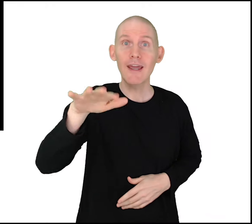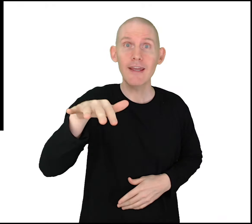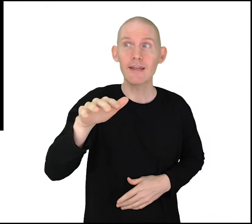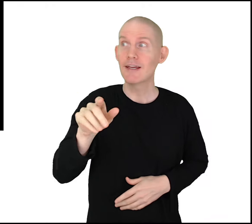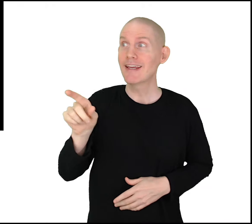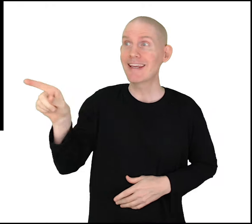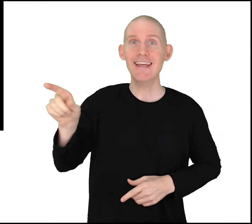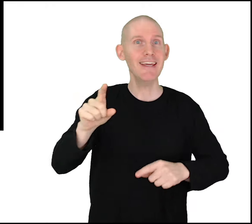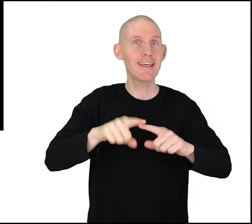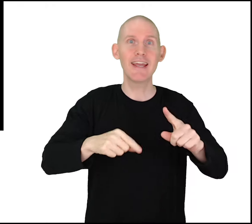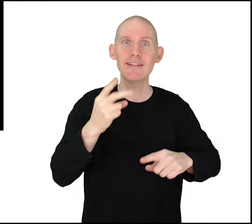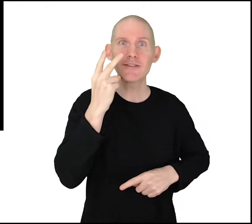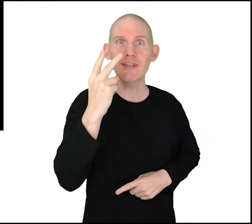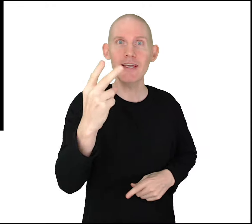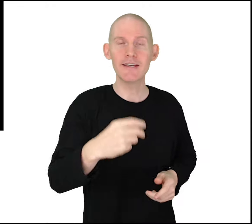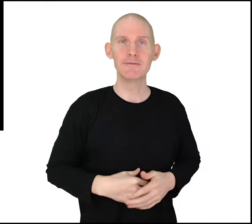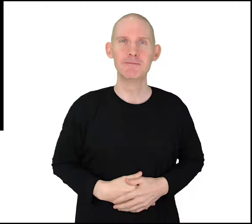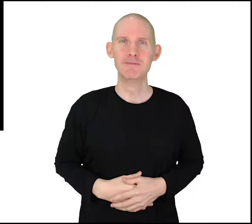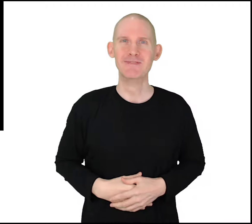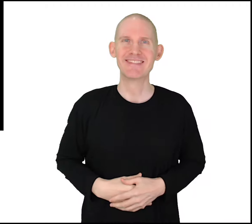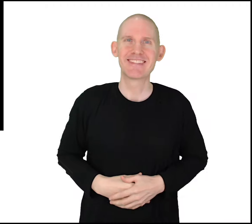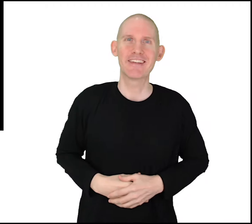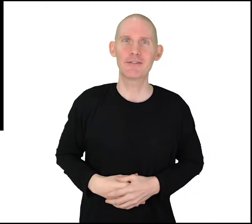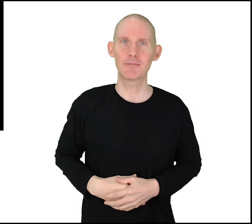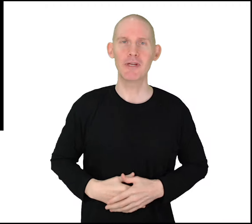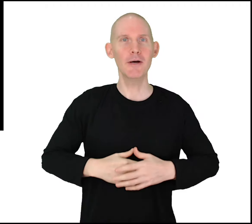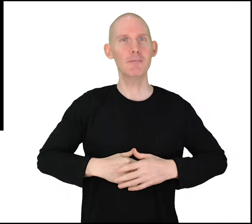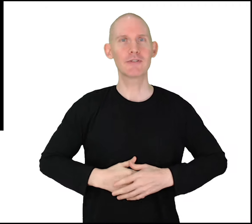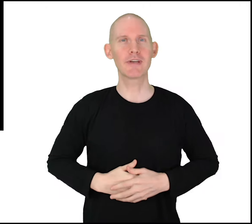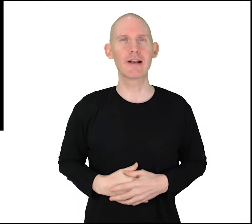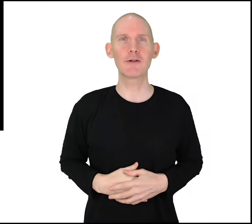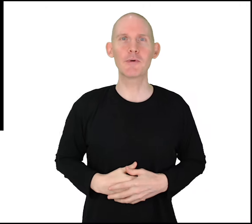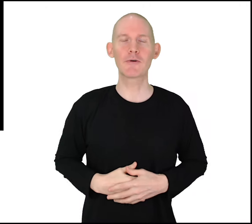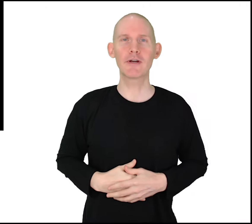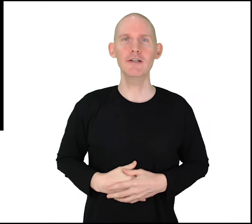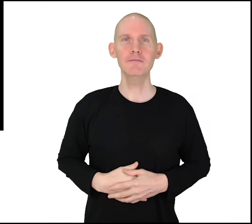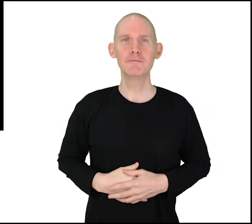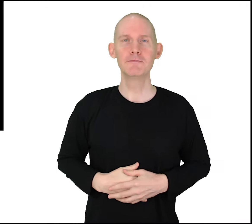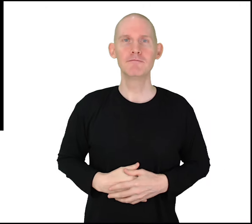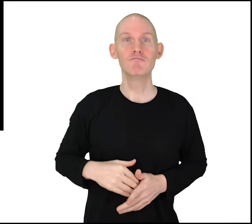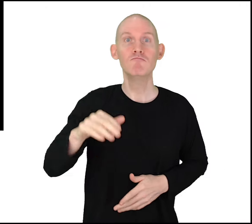Hey, he can't see. Let's speed up. Let's sign a little bit quicker.